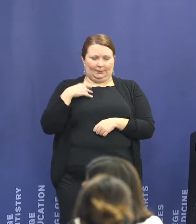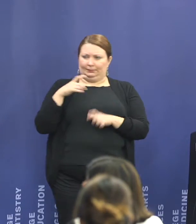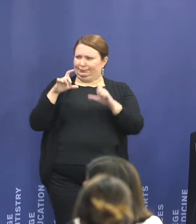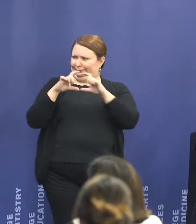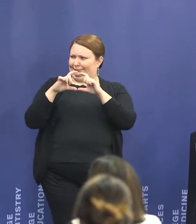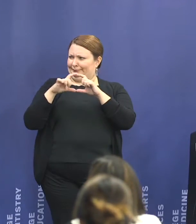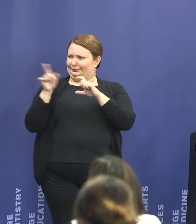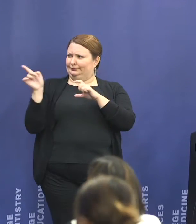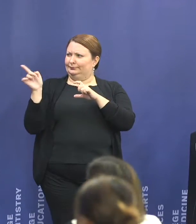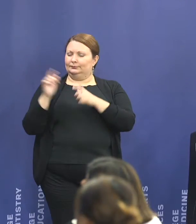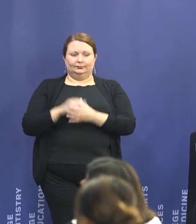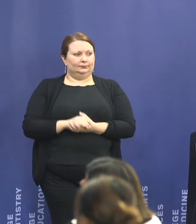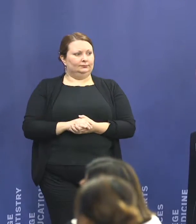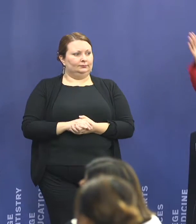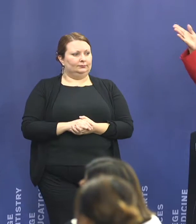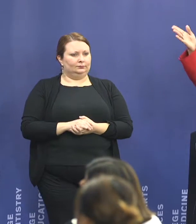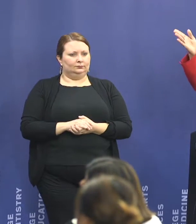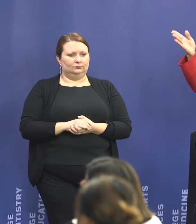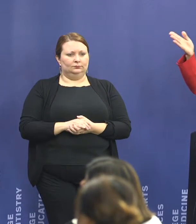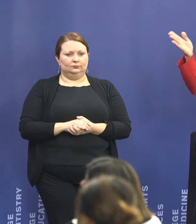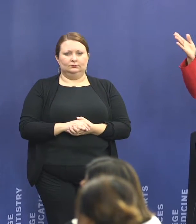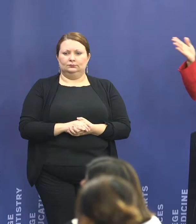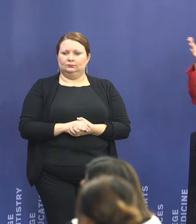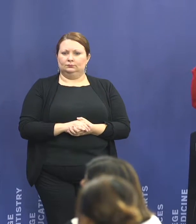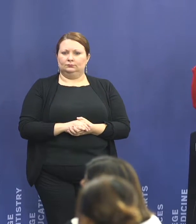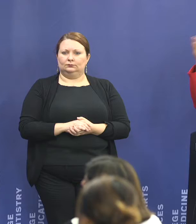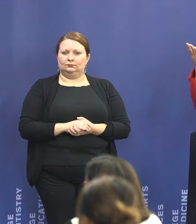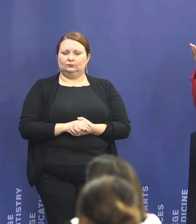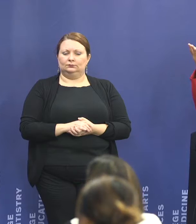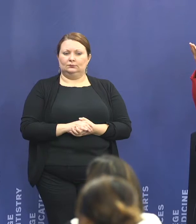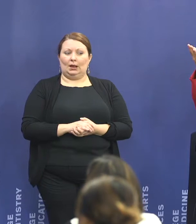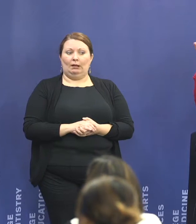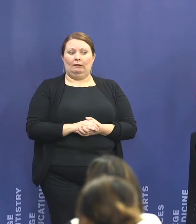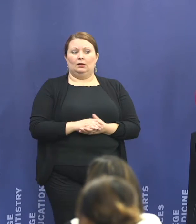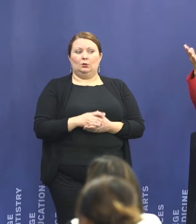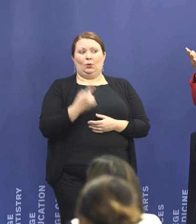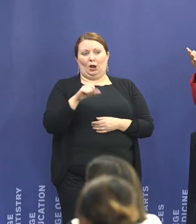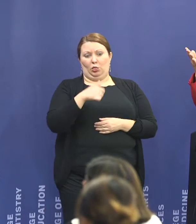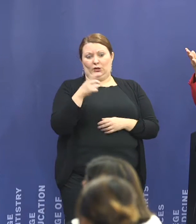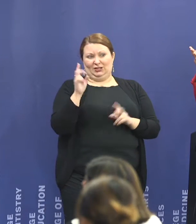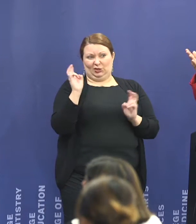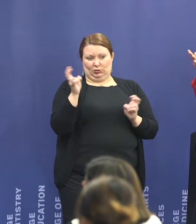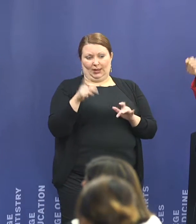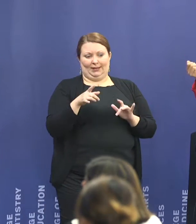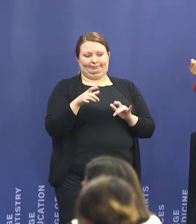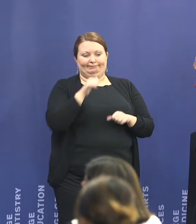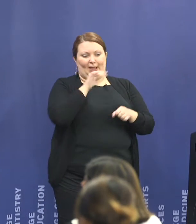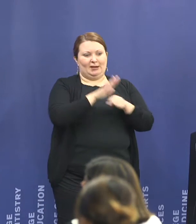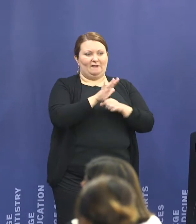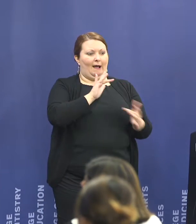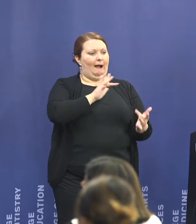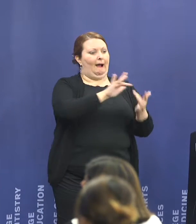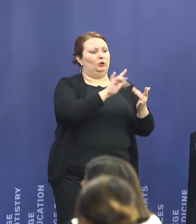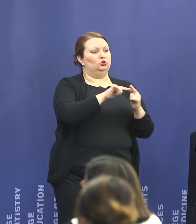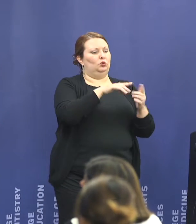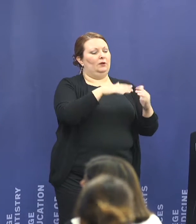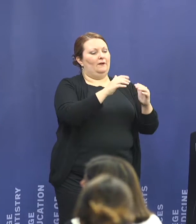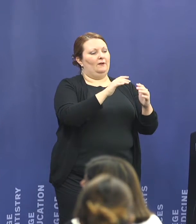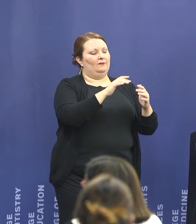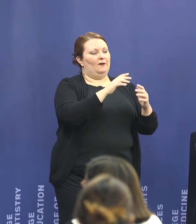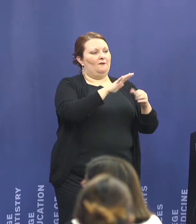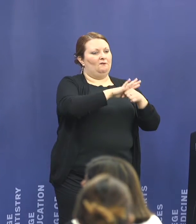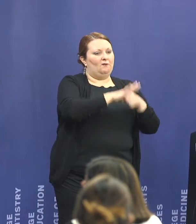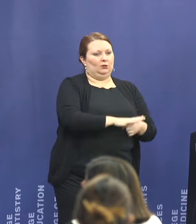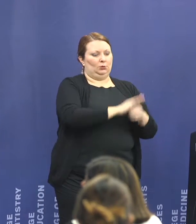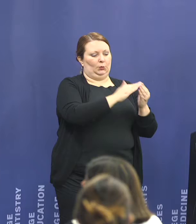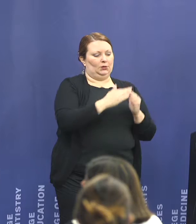of those other stakes, but some of the other issues is lack of outreach to vulnerable communities. The translations